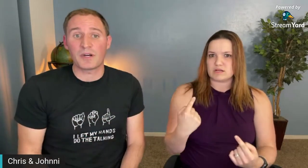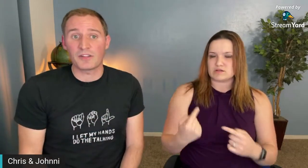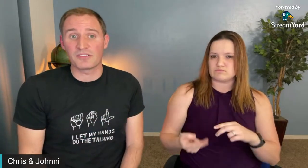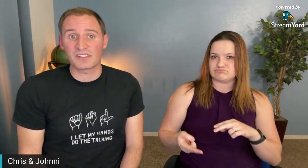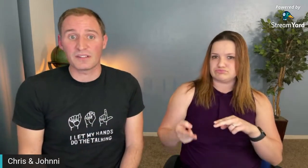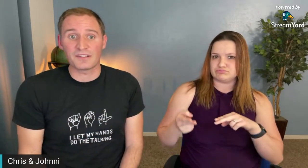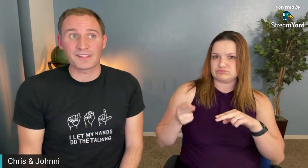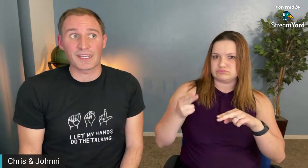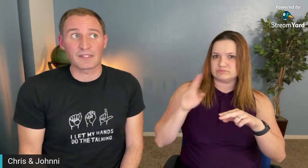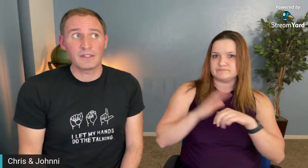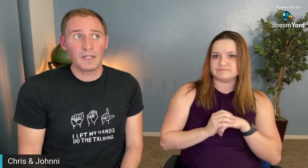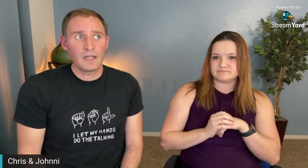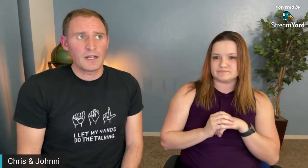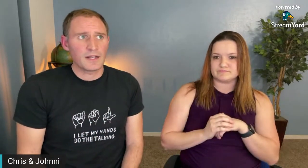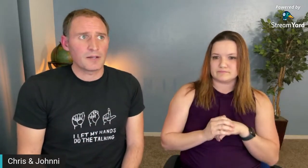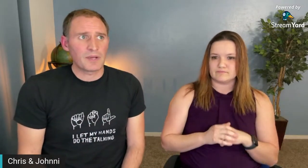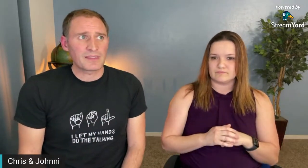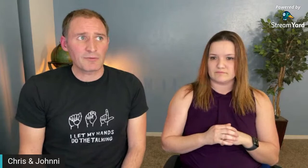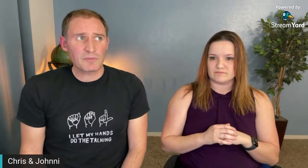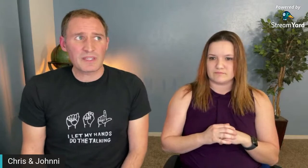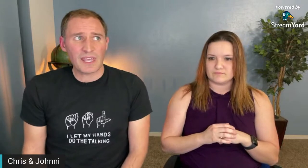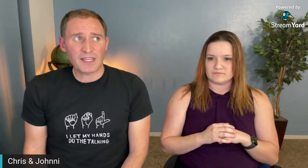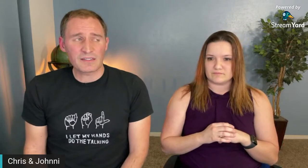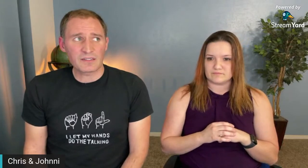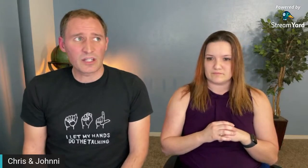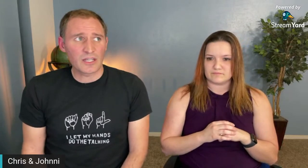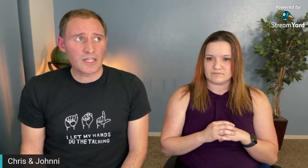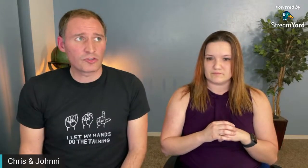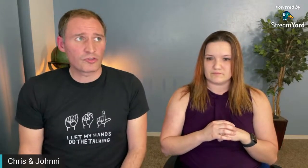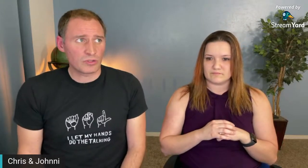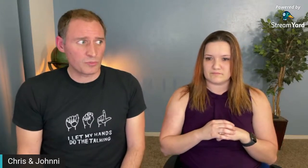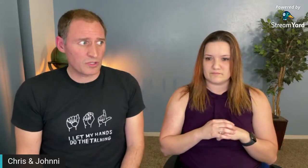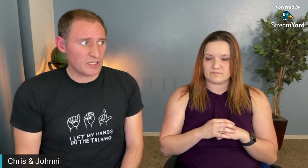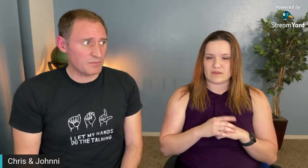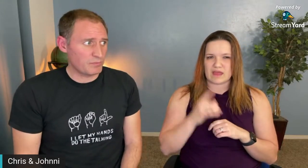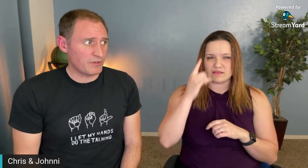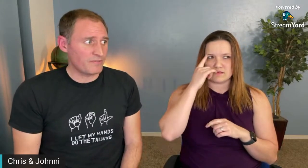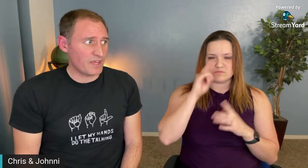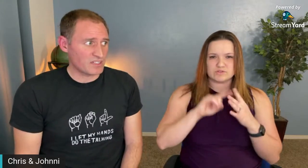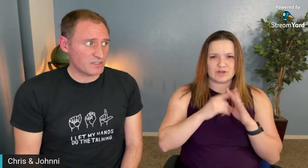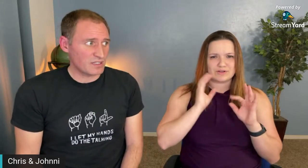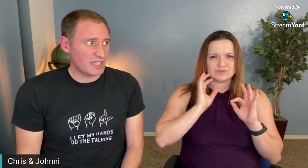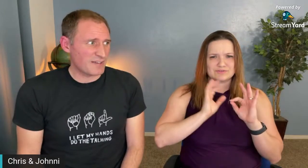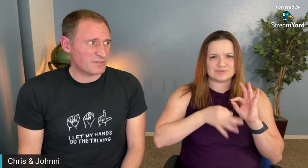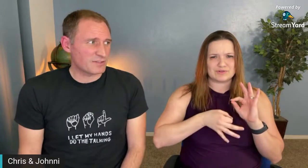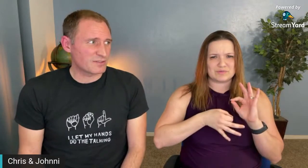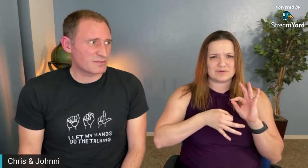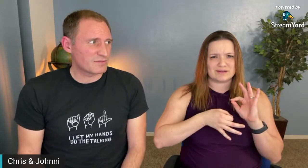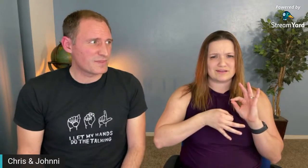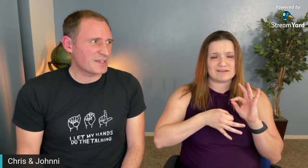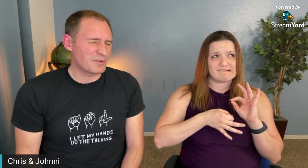upon those skills. And I think we began interpreting professionally after like